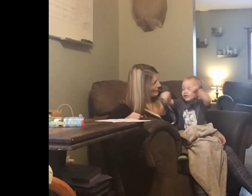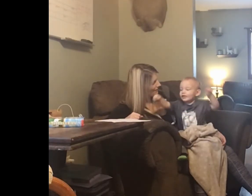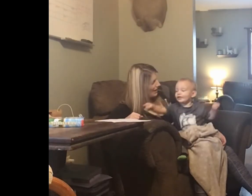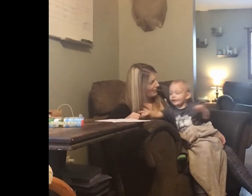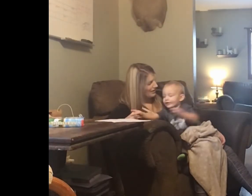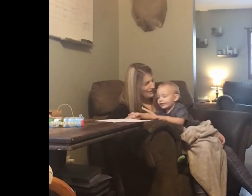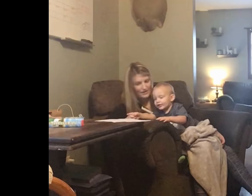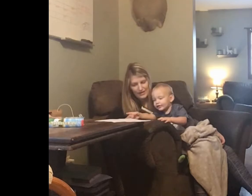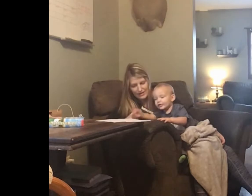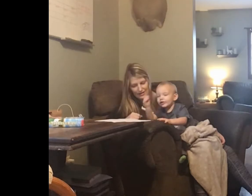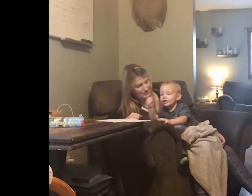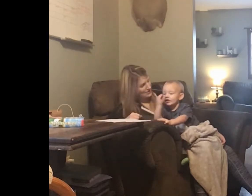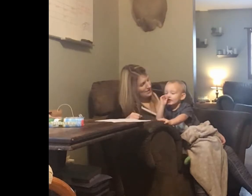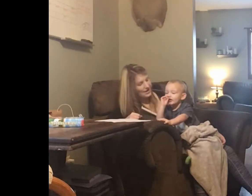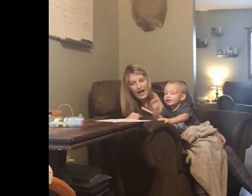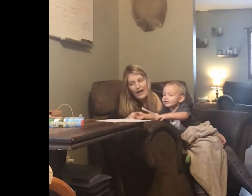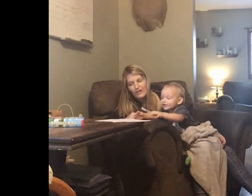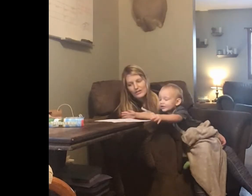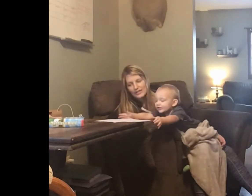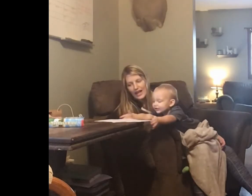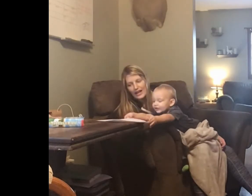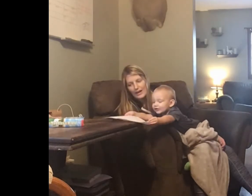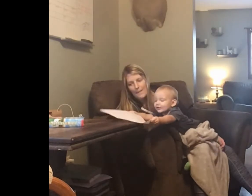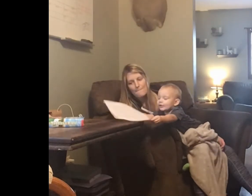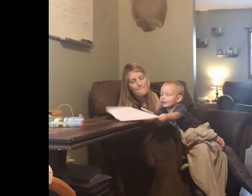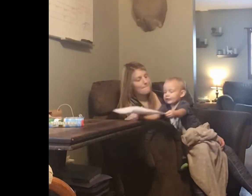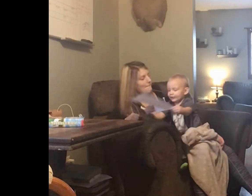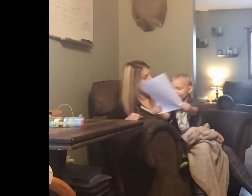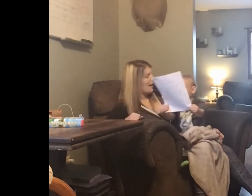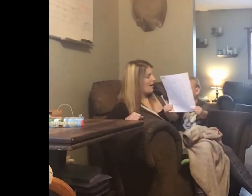flower? How do you sign mom?